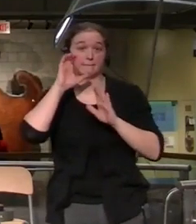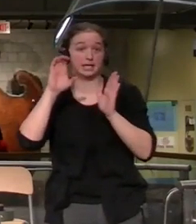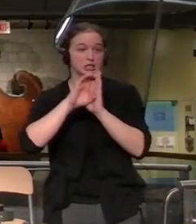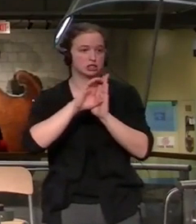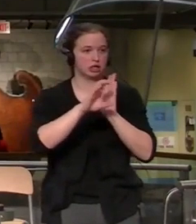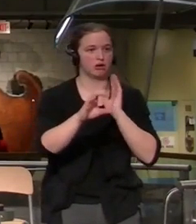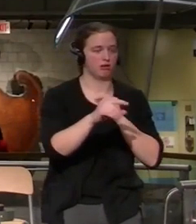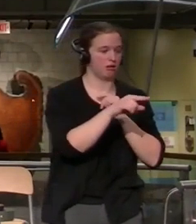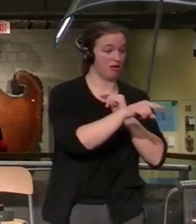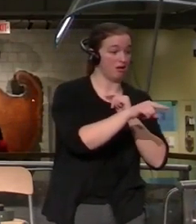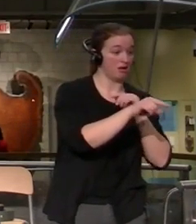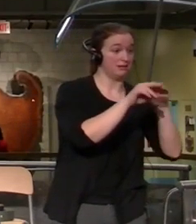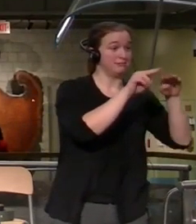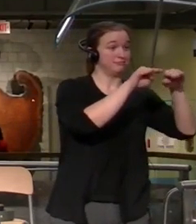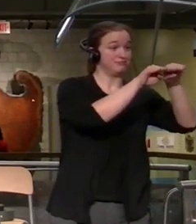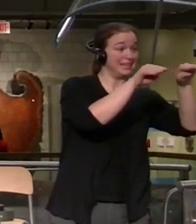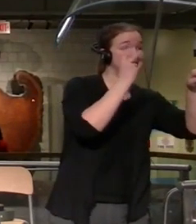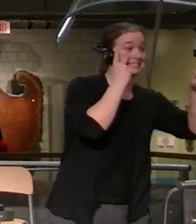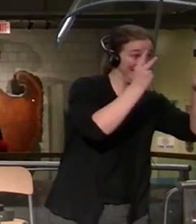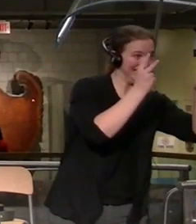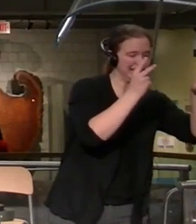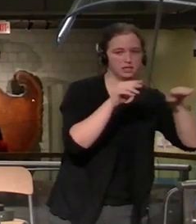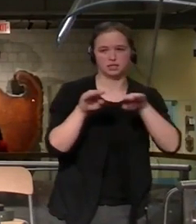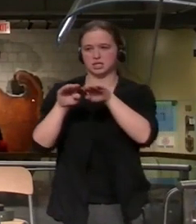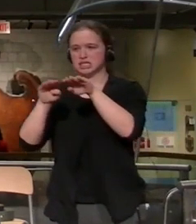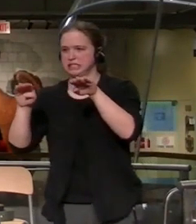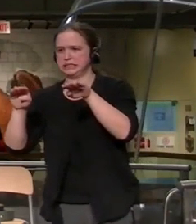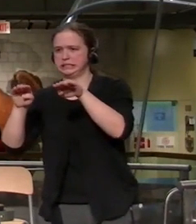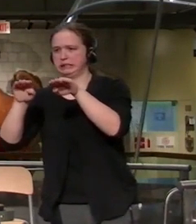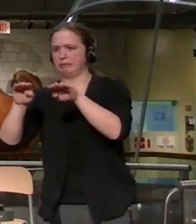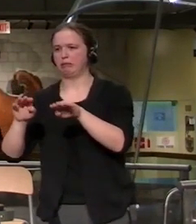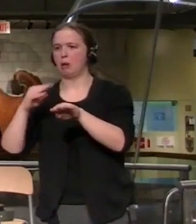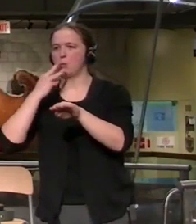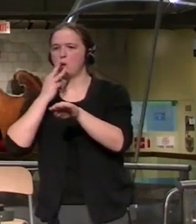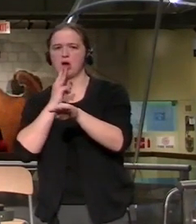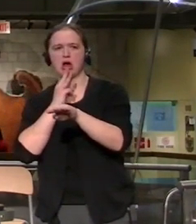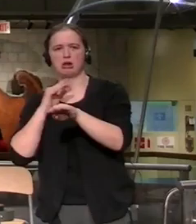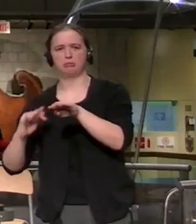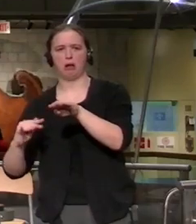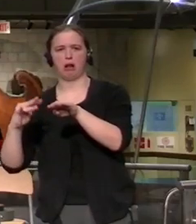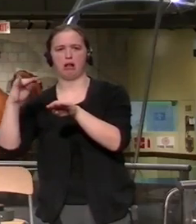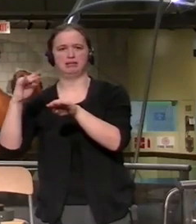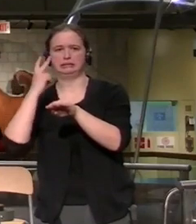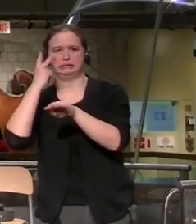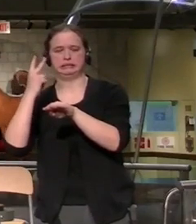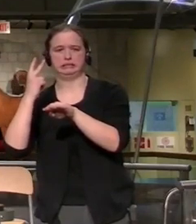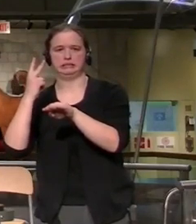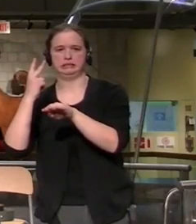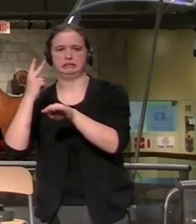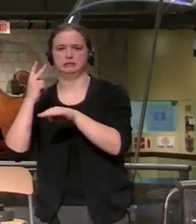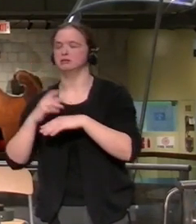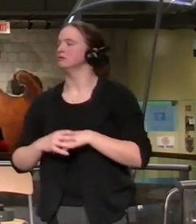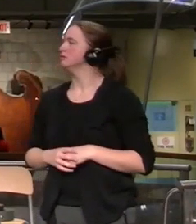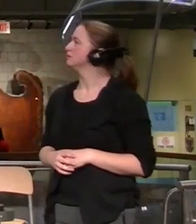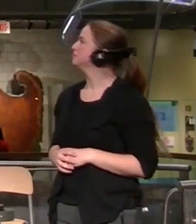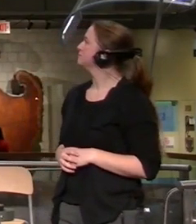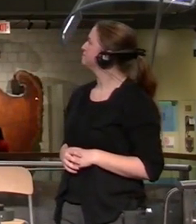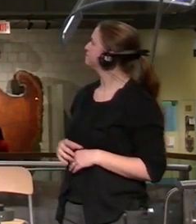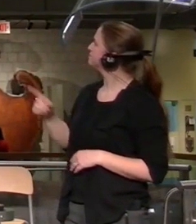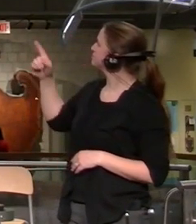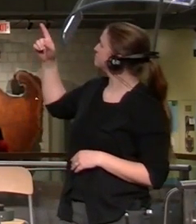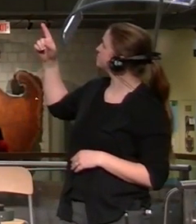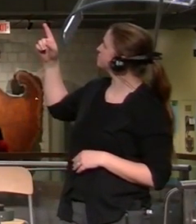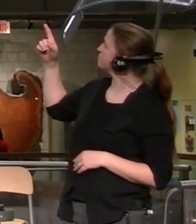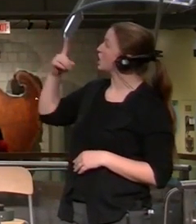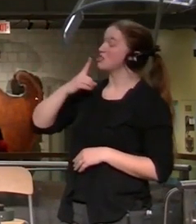task? And this is what it looks like. So the red here shows you what your brain is activating when you're retrieving a memory, and the blue